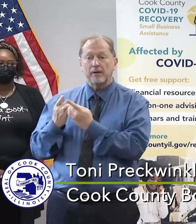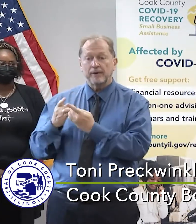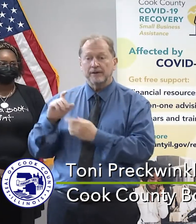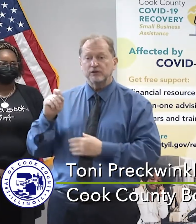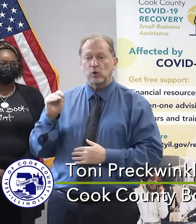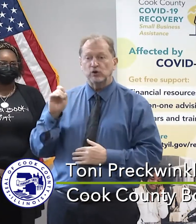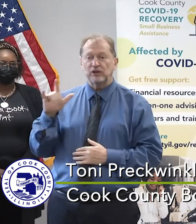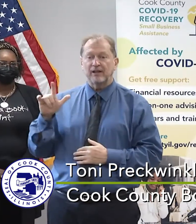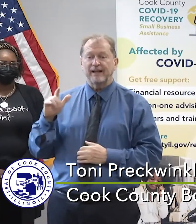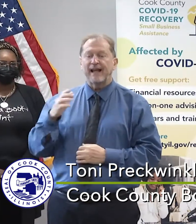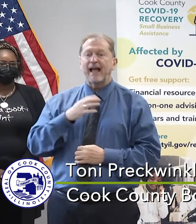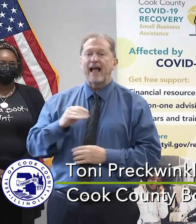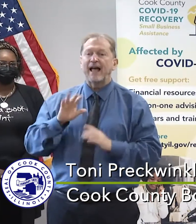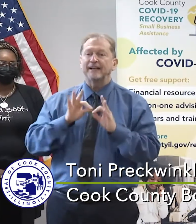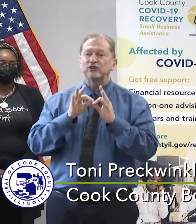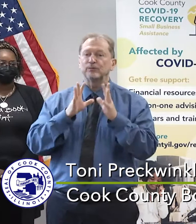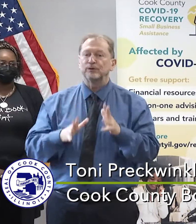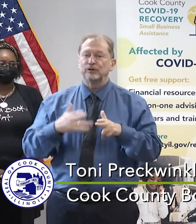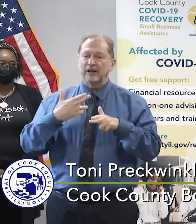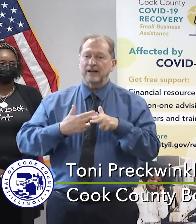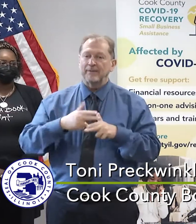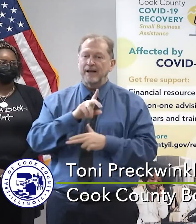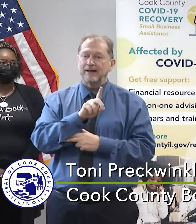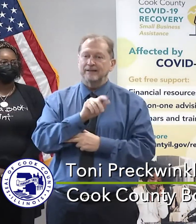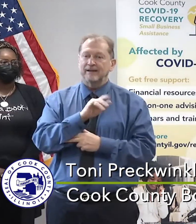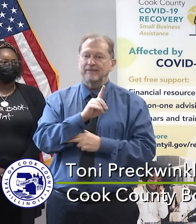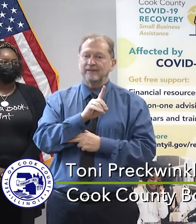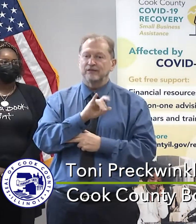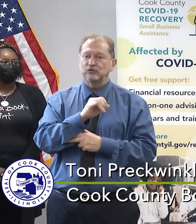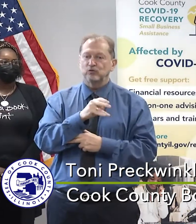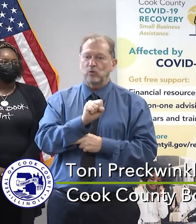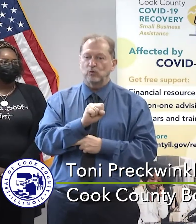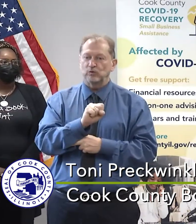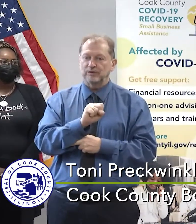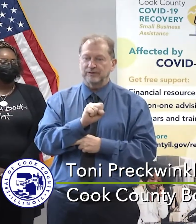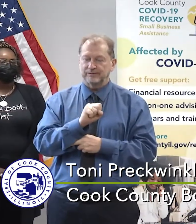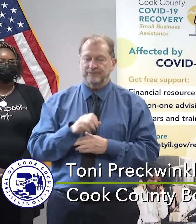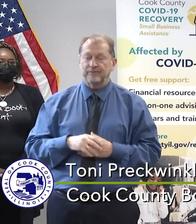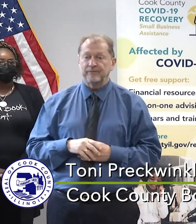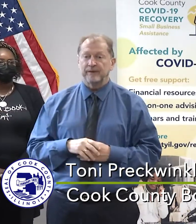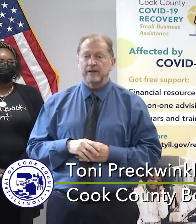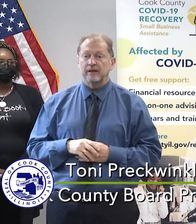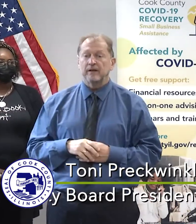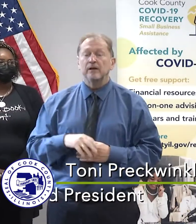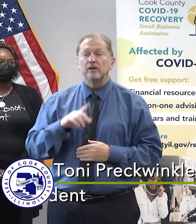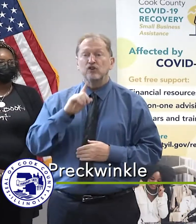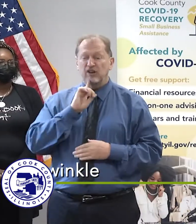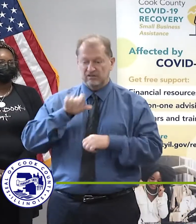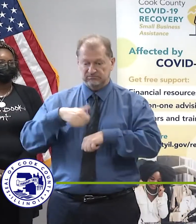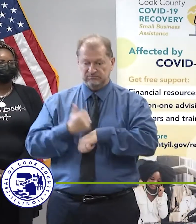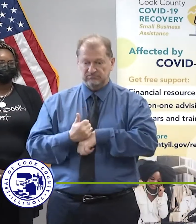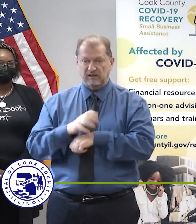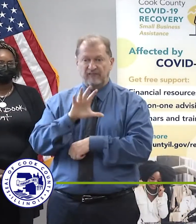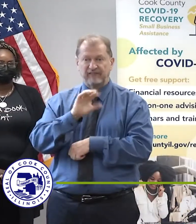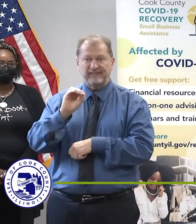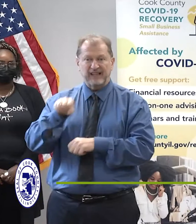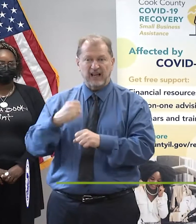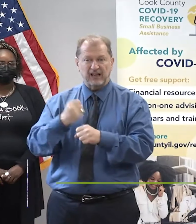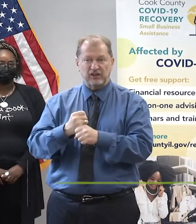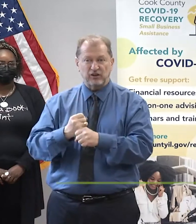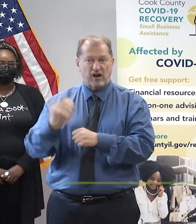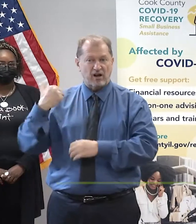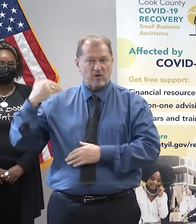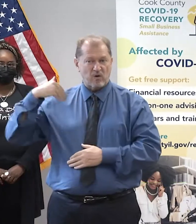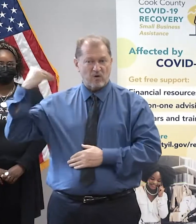sign language team, David Jones. All right. More than 50 years ago, the U.S. Small Business